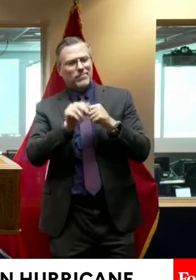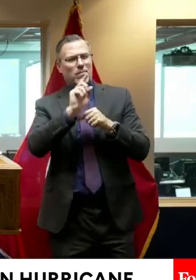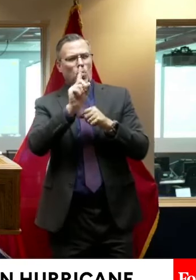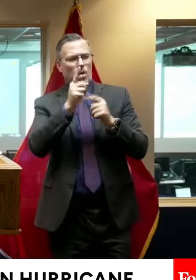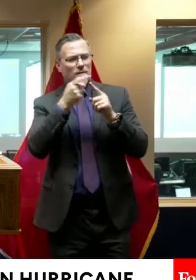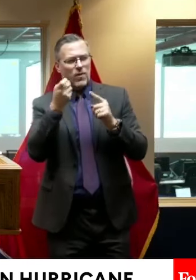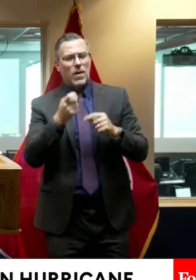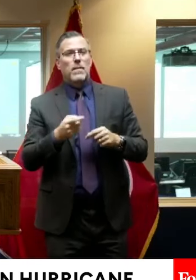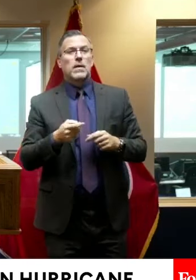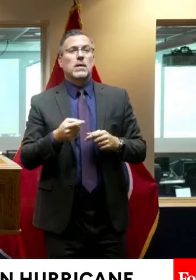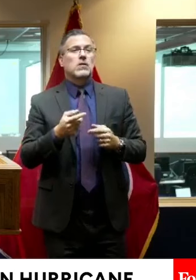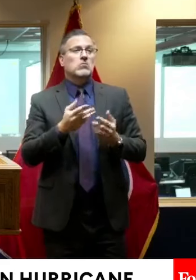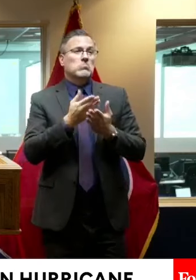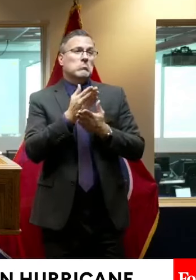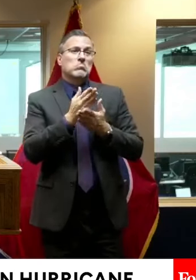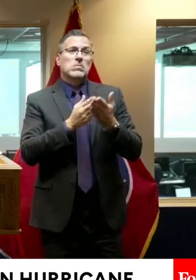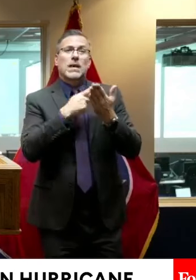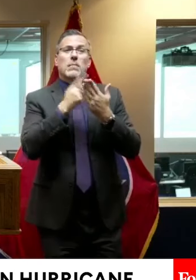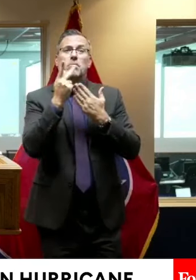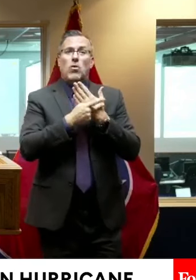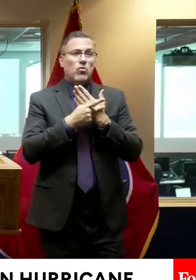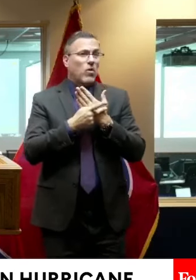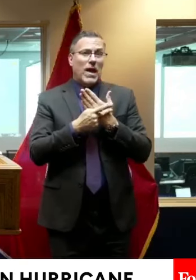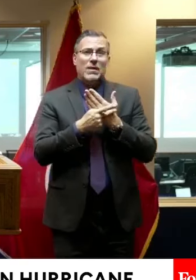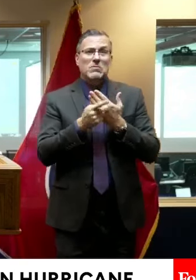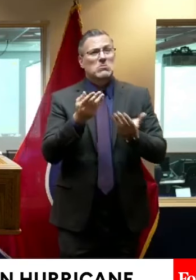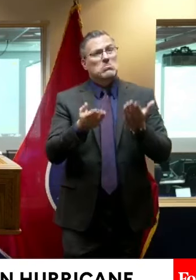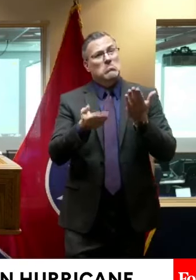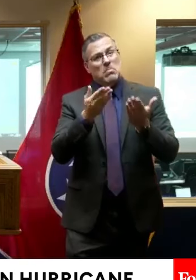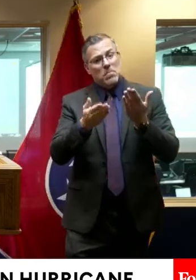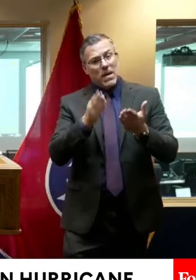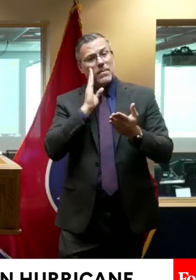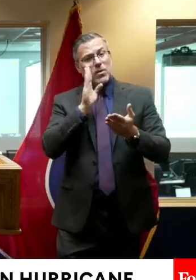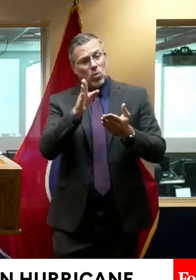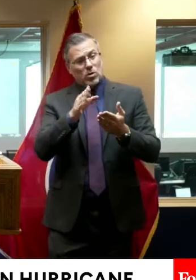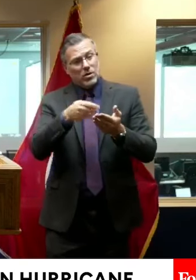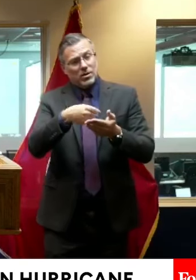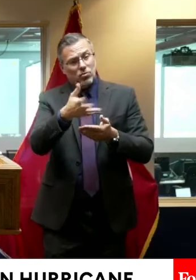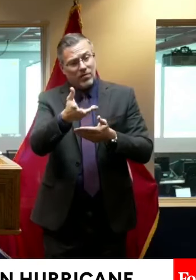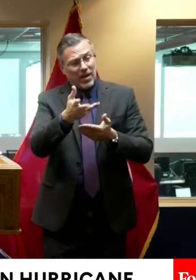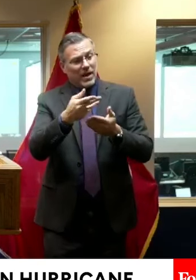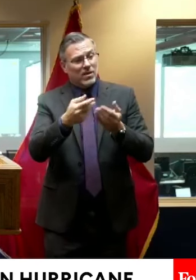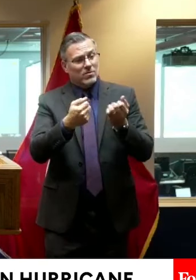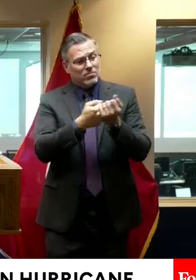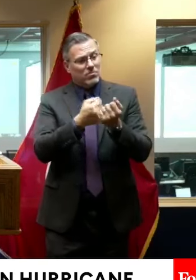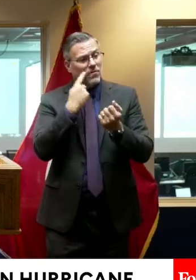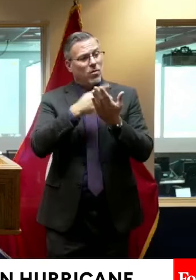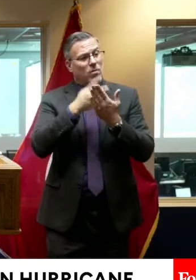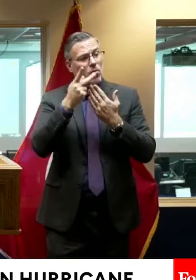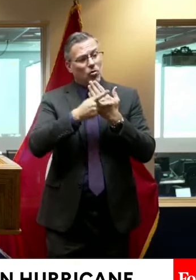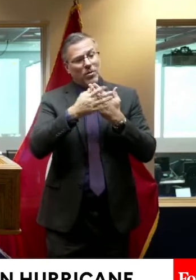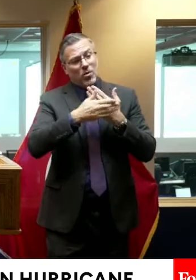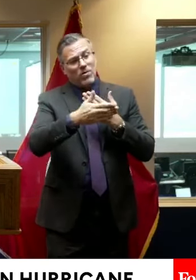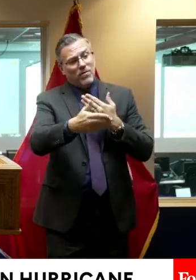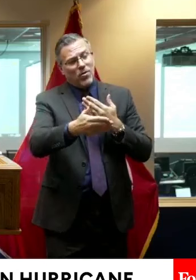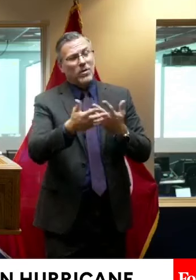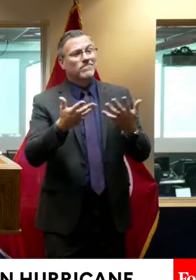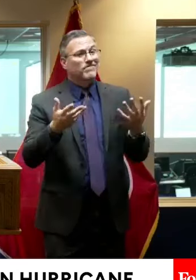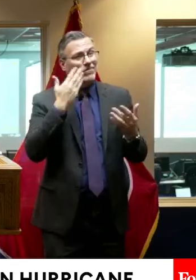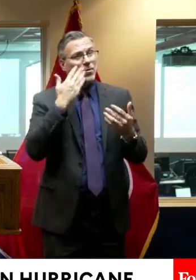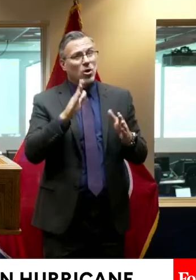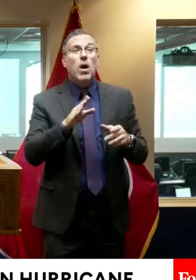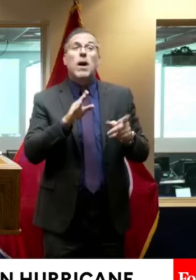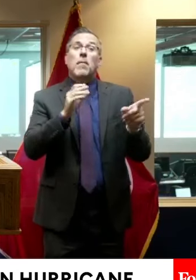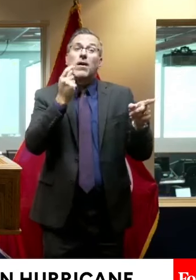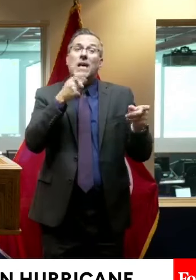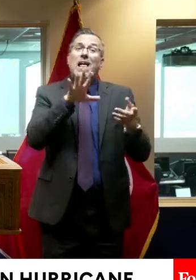through this shared savings, we may or may not fund them going forward. We also don't know exactly, I mean, these dollars will come